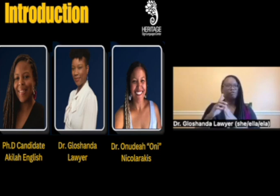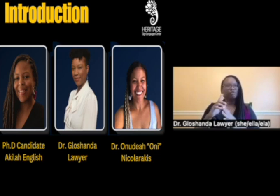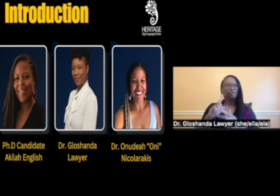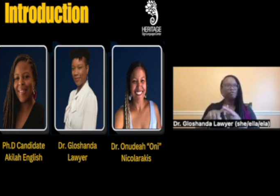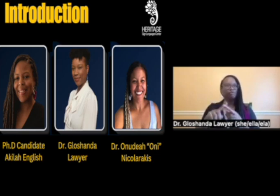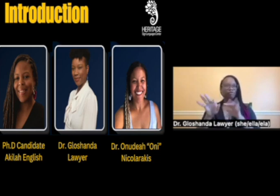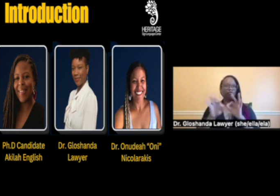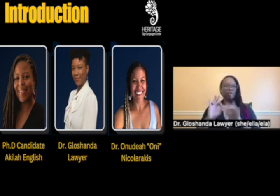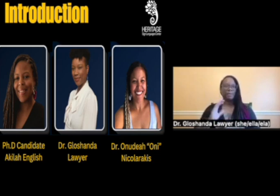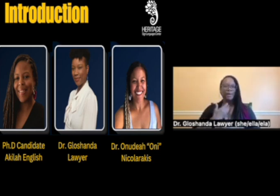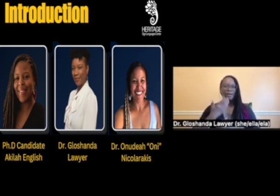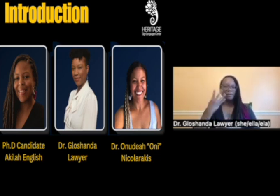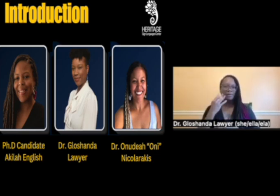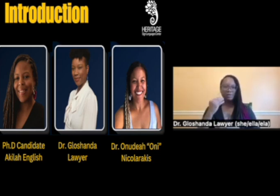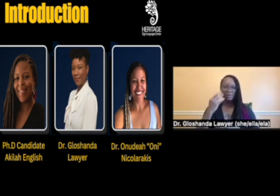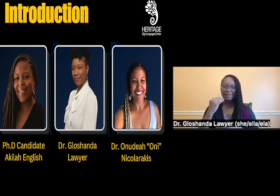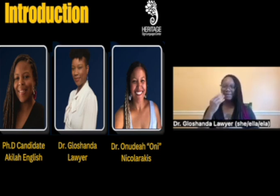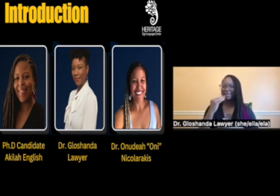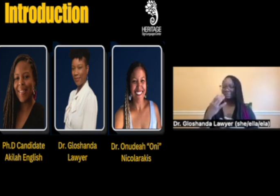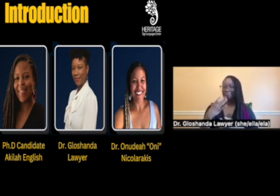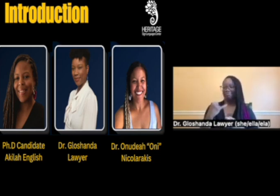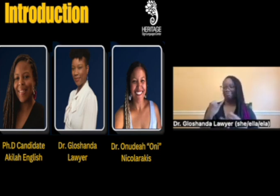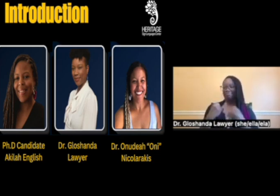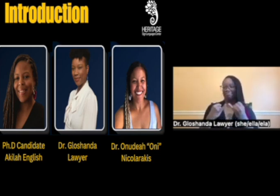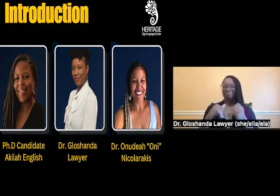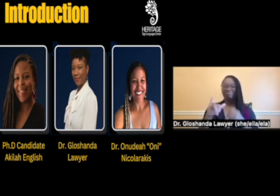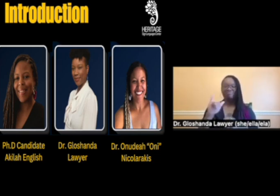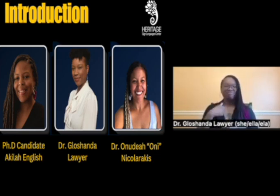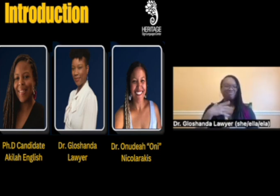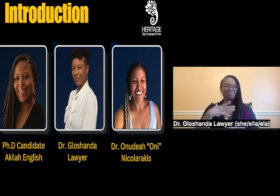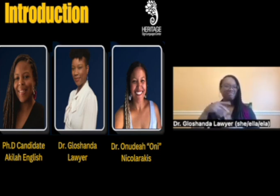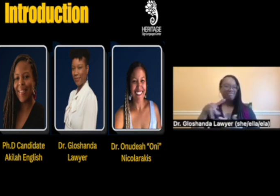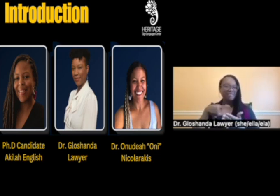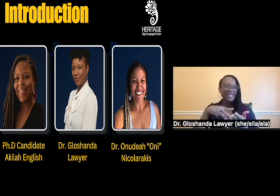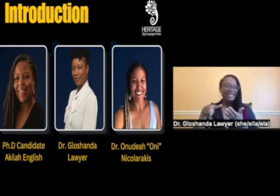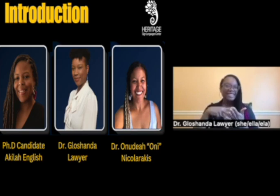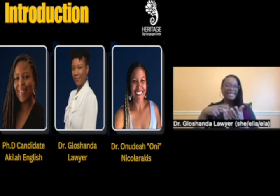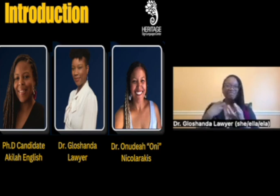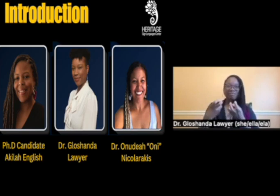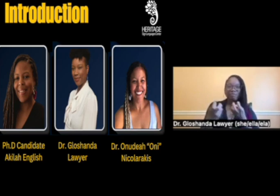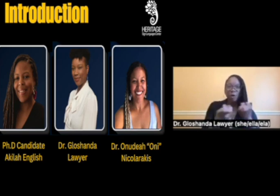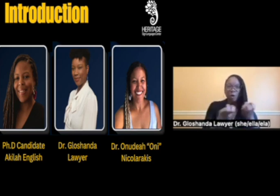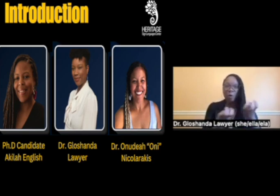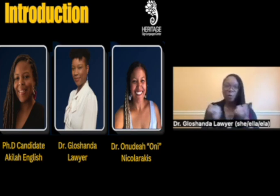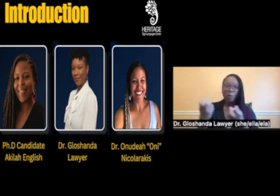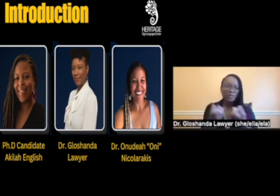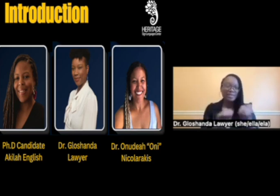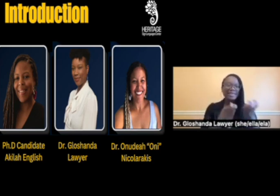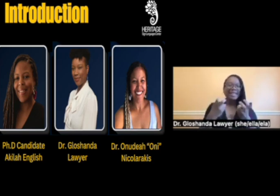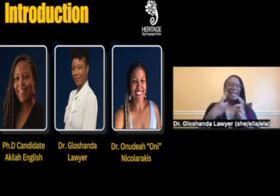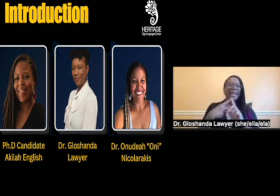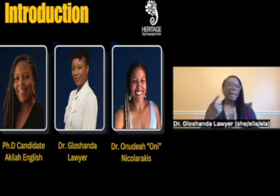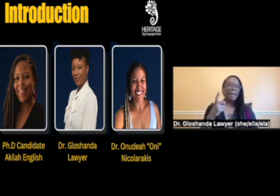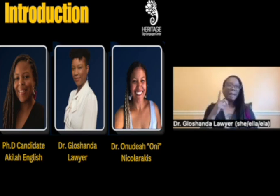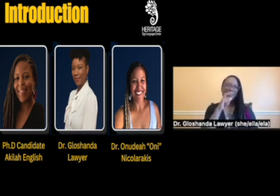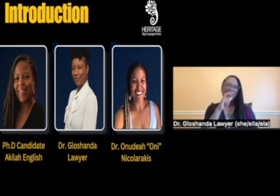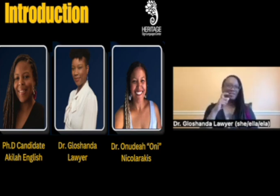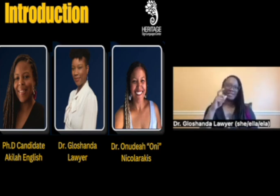things for myself, just taking my own journey throughout this path. I love dancing, roller